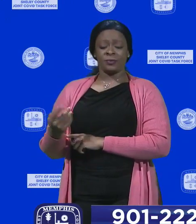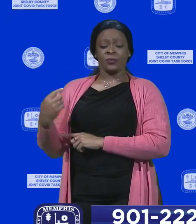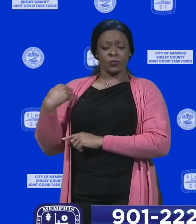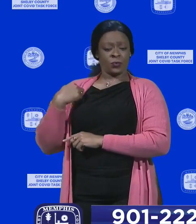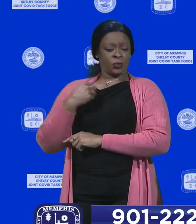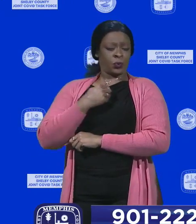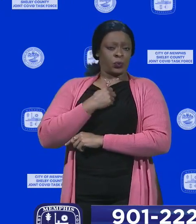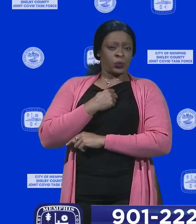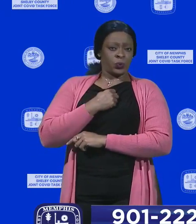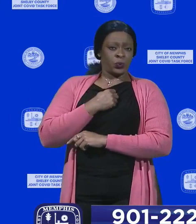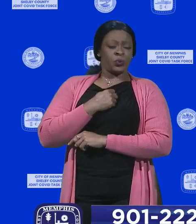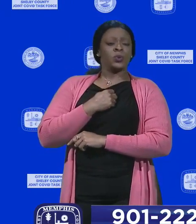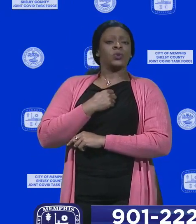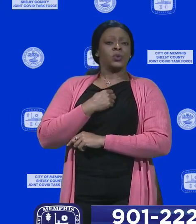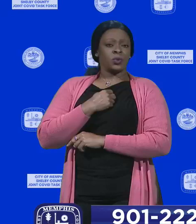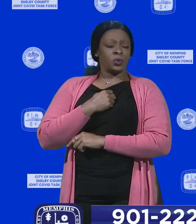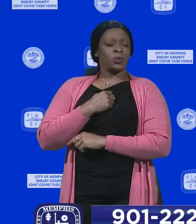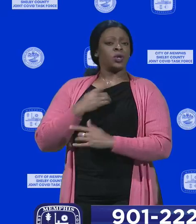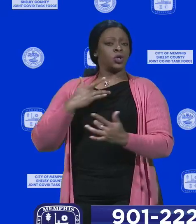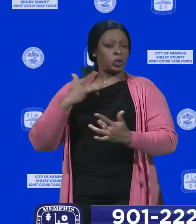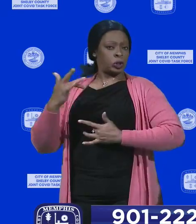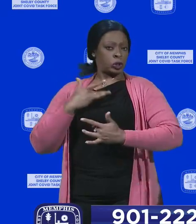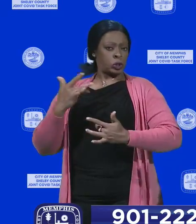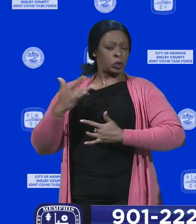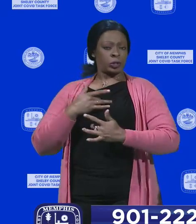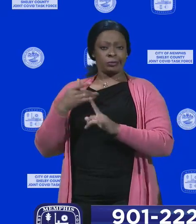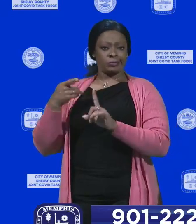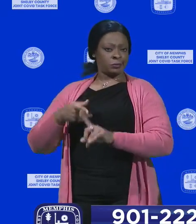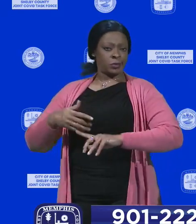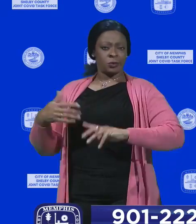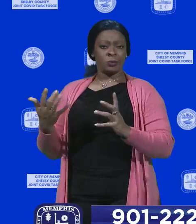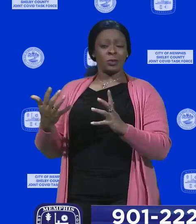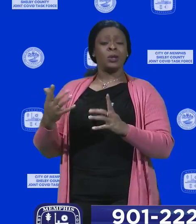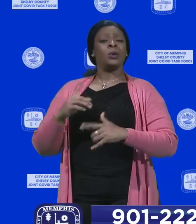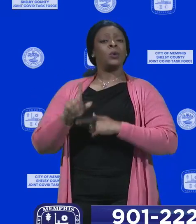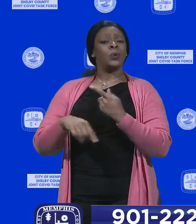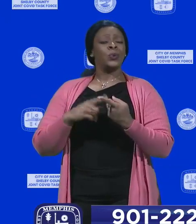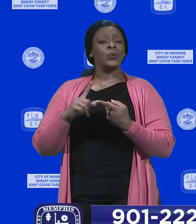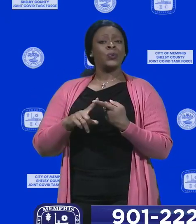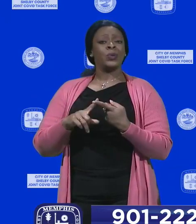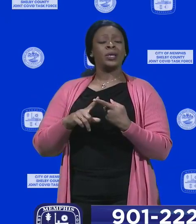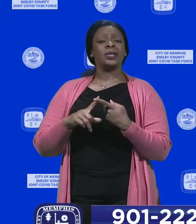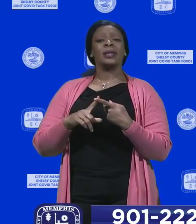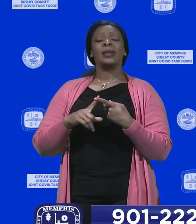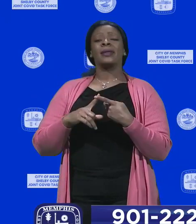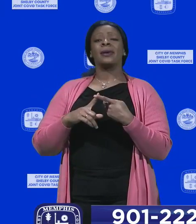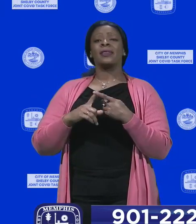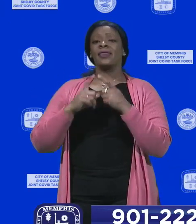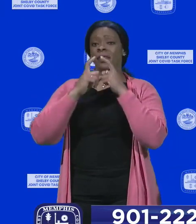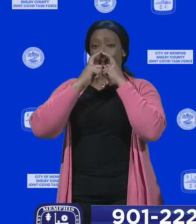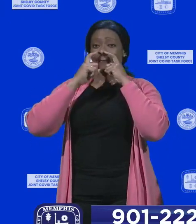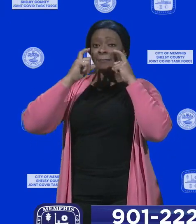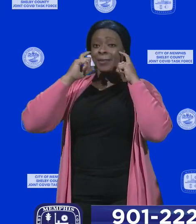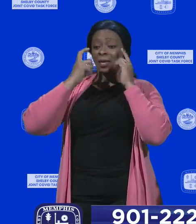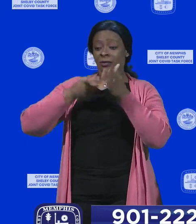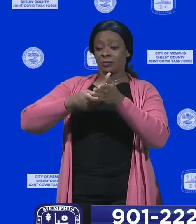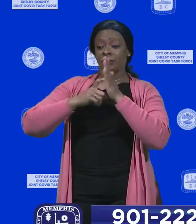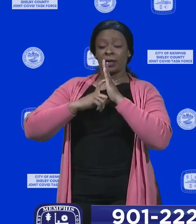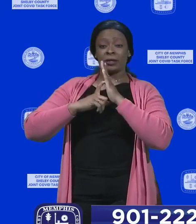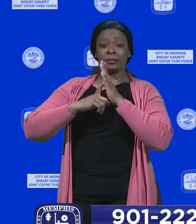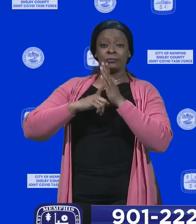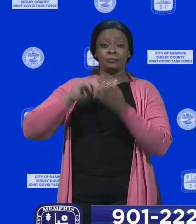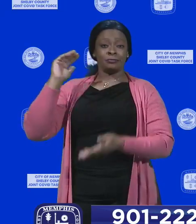we are very a little bit concerned about is that as the mask mandates have gone away,